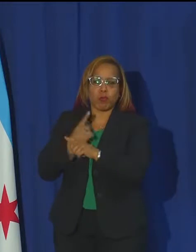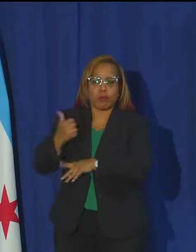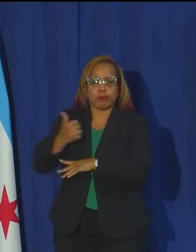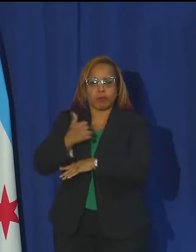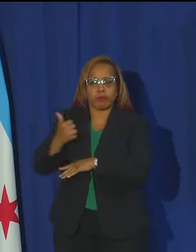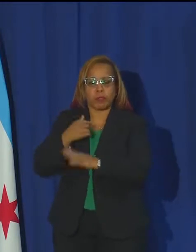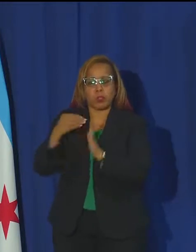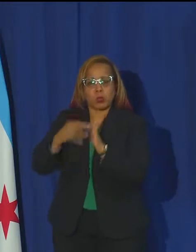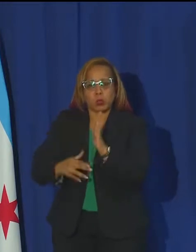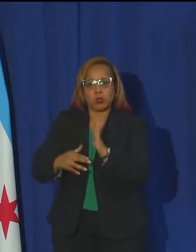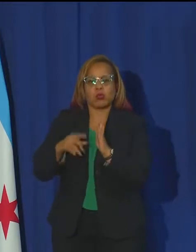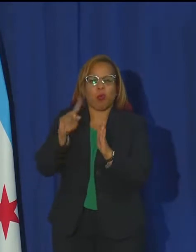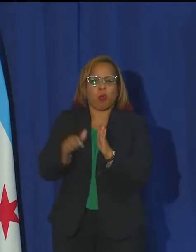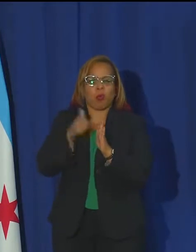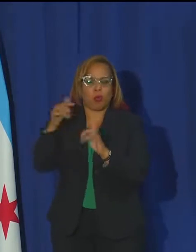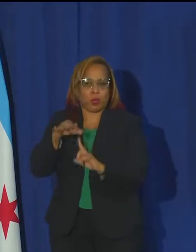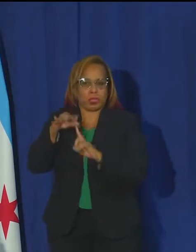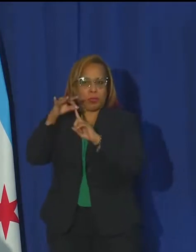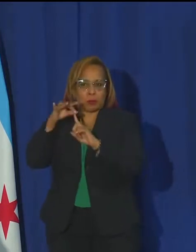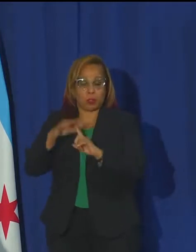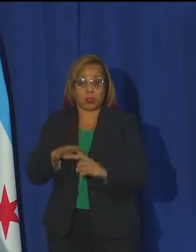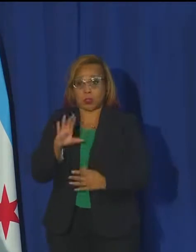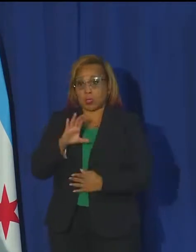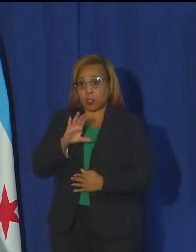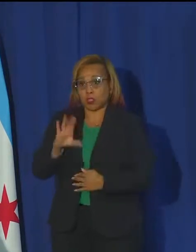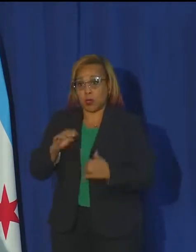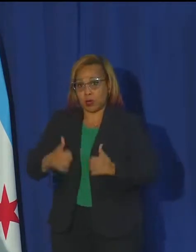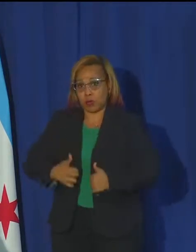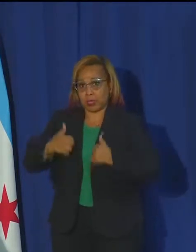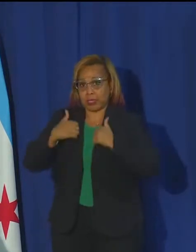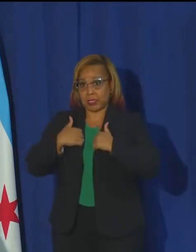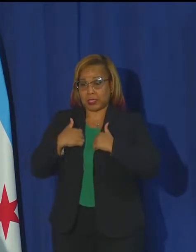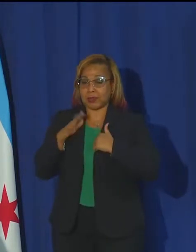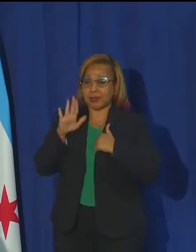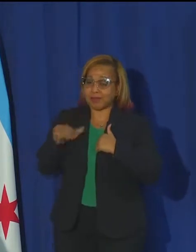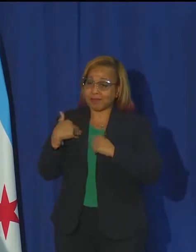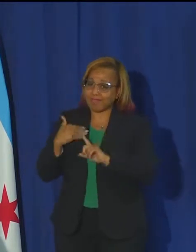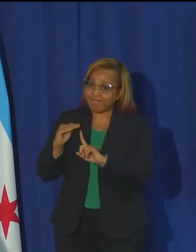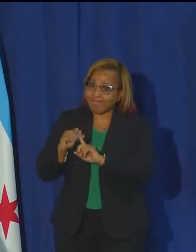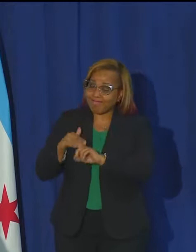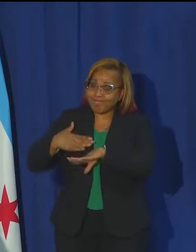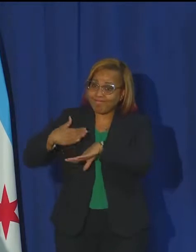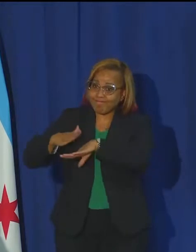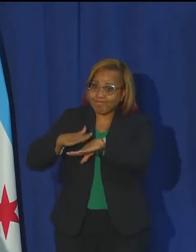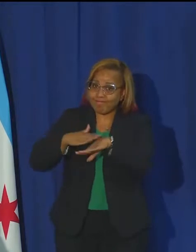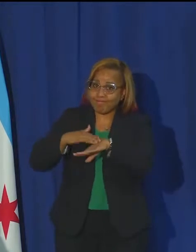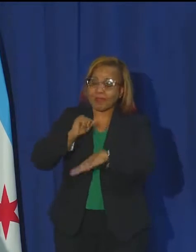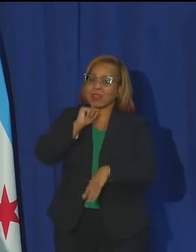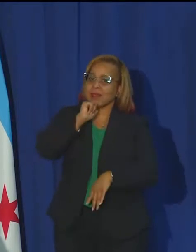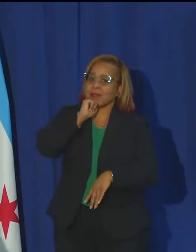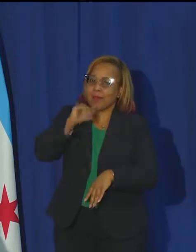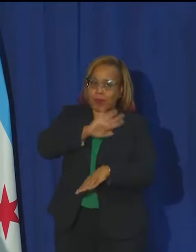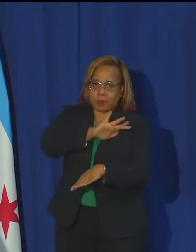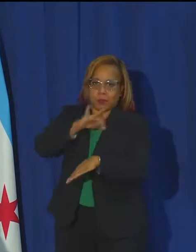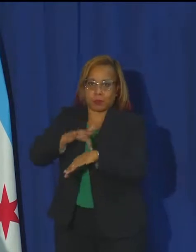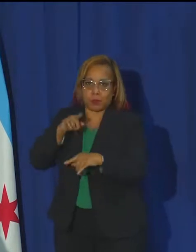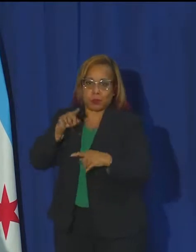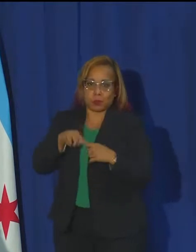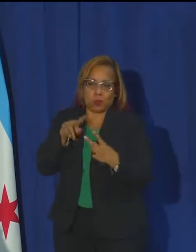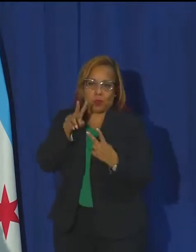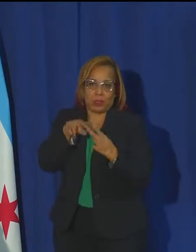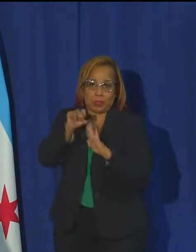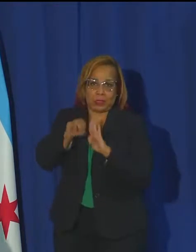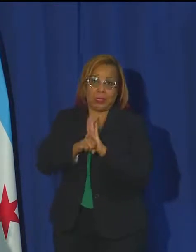commuting student, or one of the other exceptions. Chicago residents are strongly advised not to travel to these